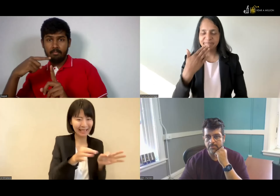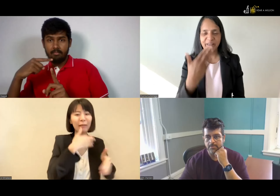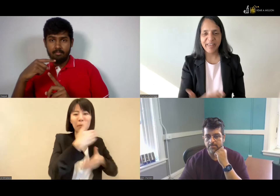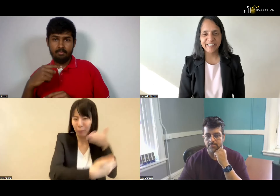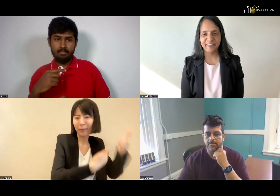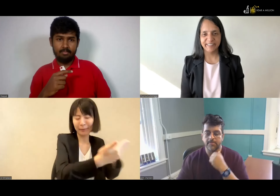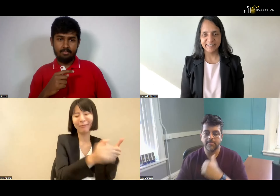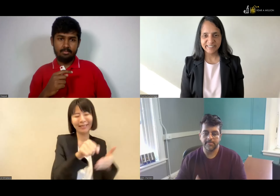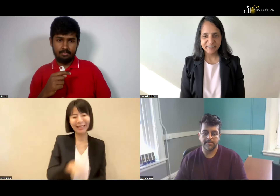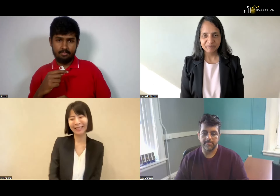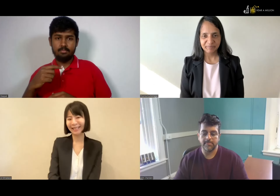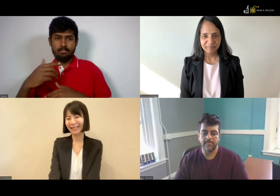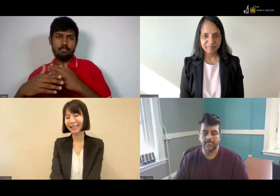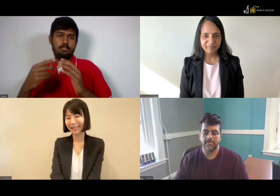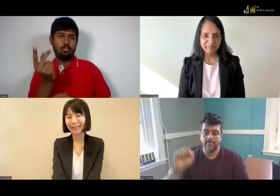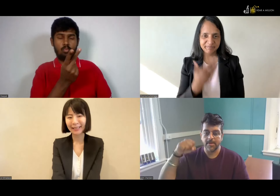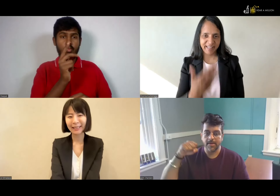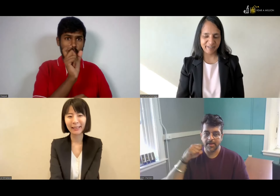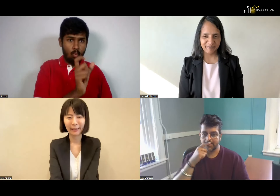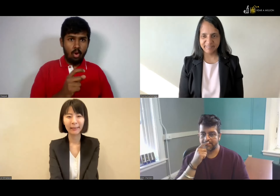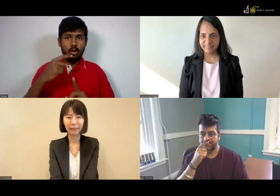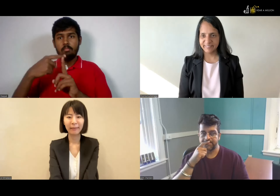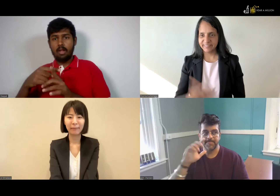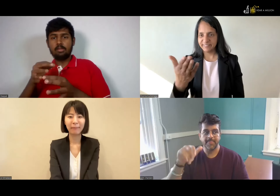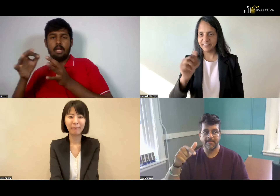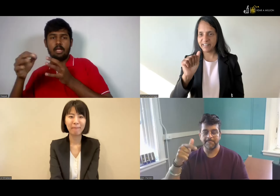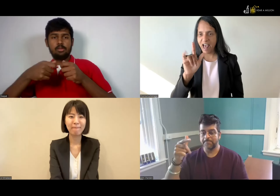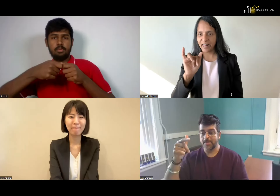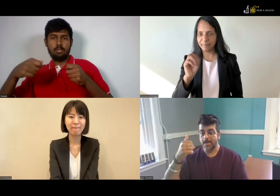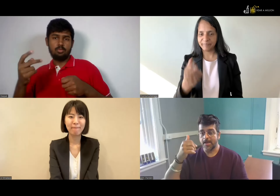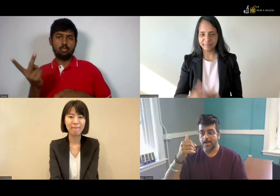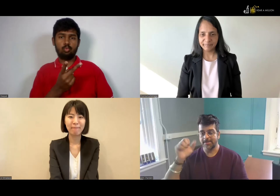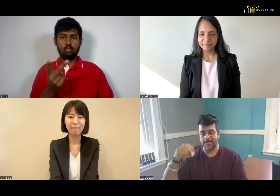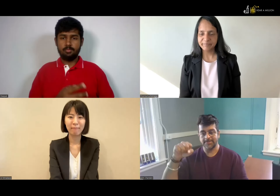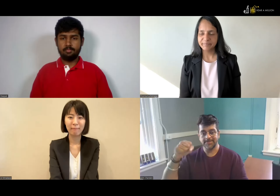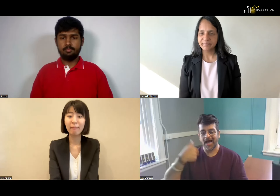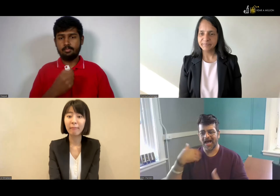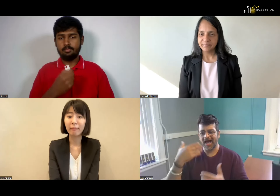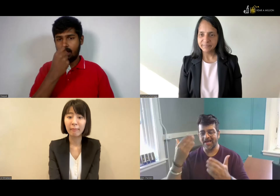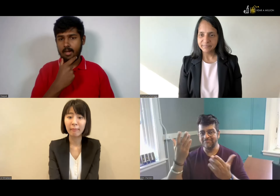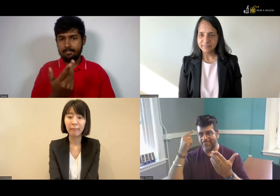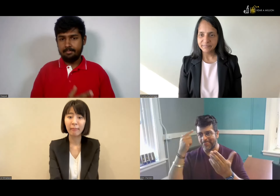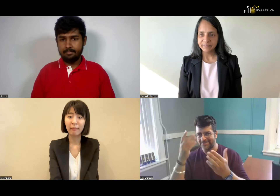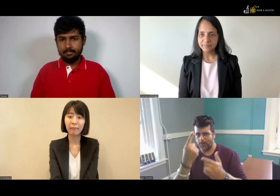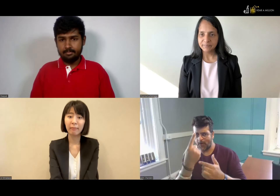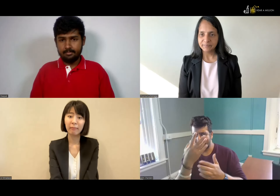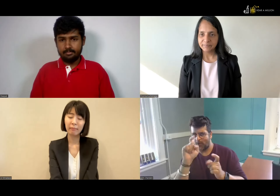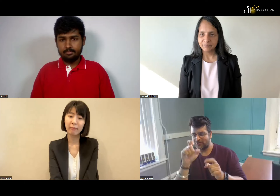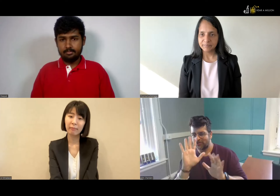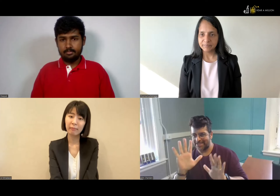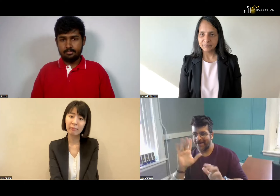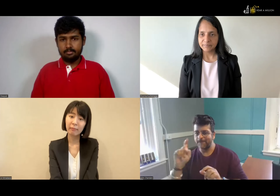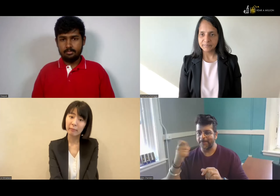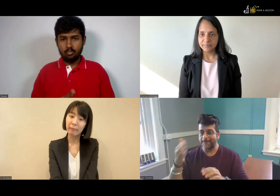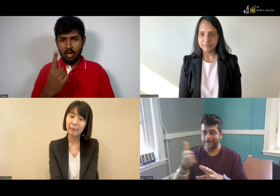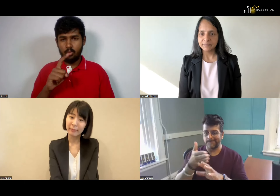and the process both. Yeah, I agree. Yeah, all Dr. Alim. I think this is one more